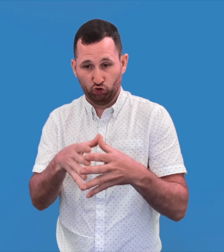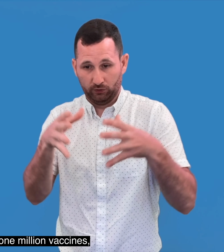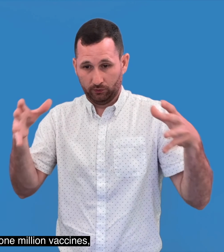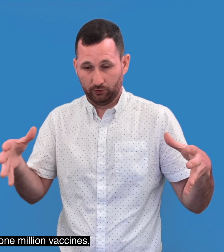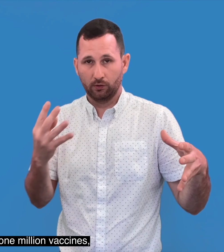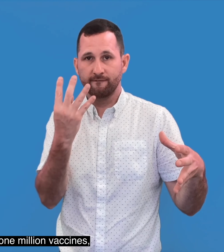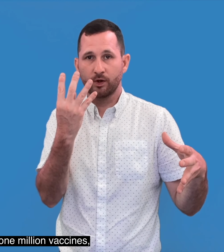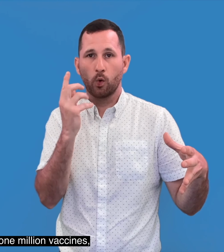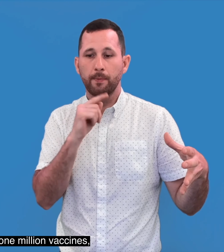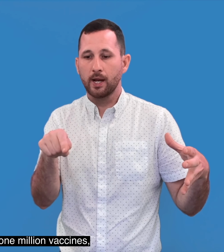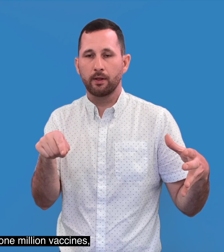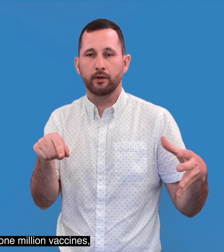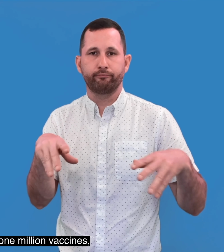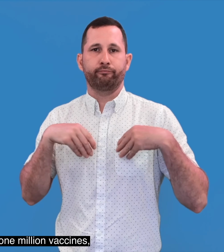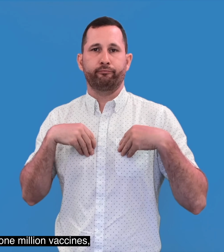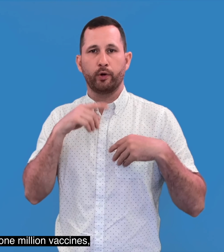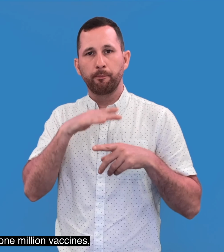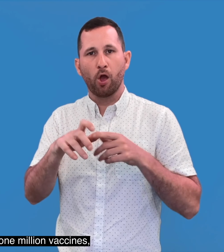4 cases in 1 million vaccines